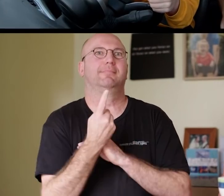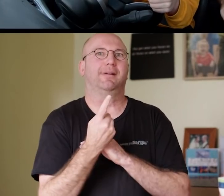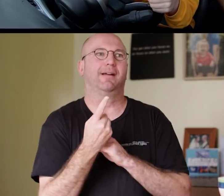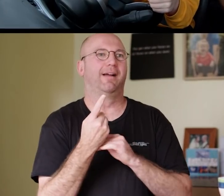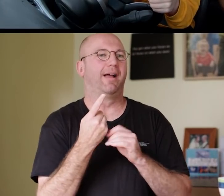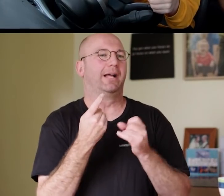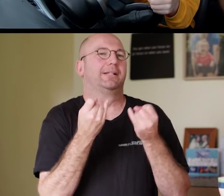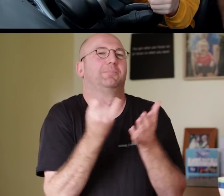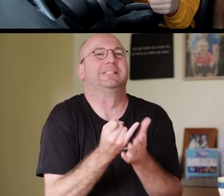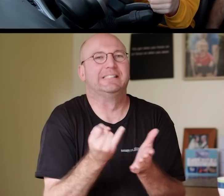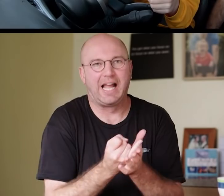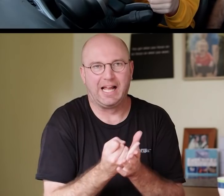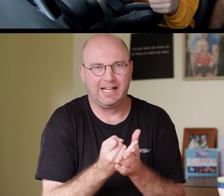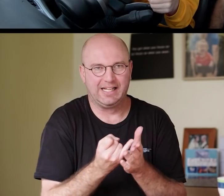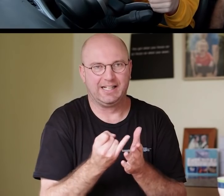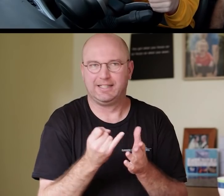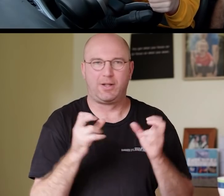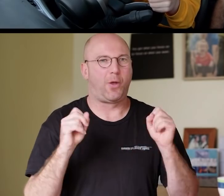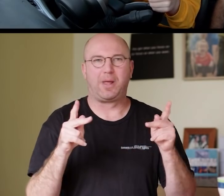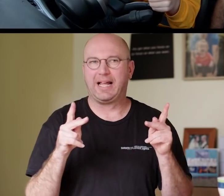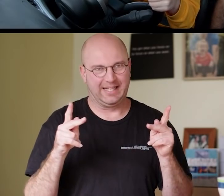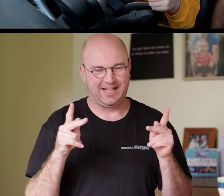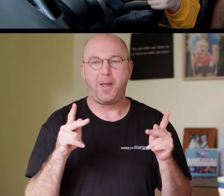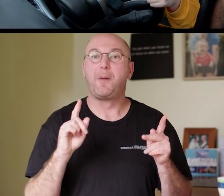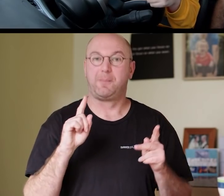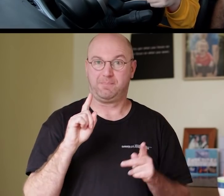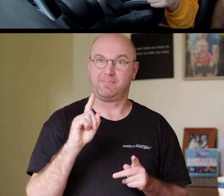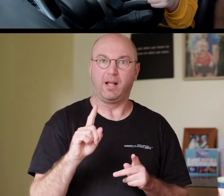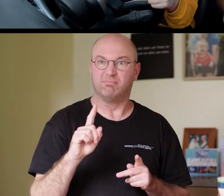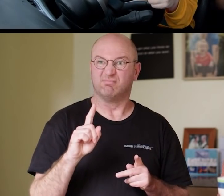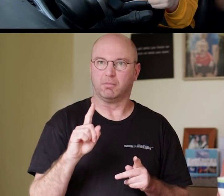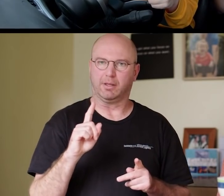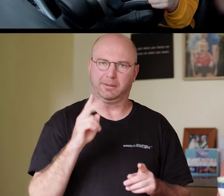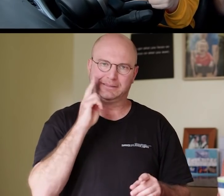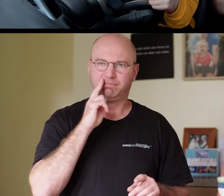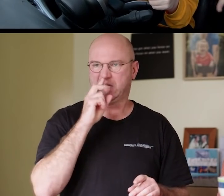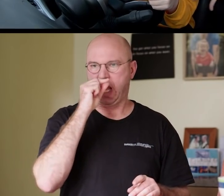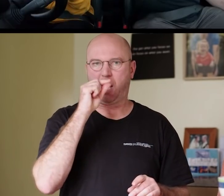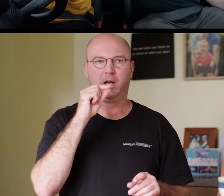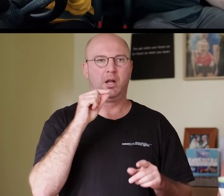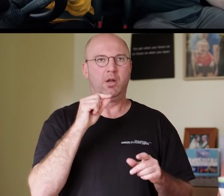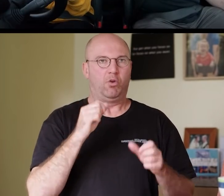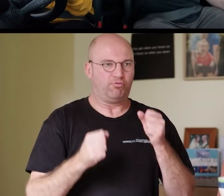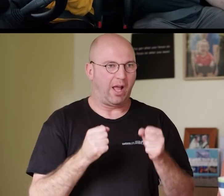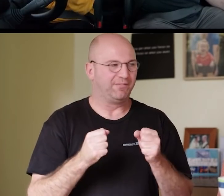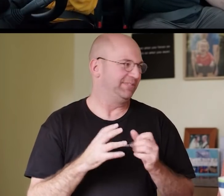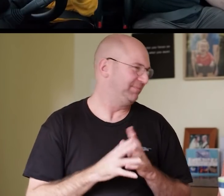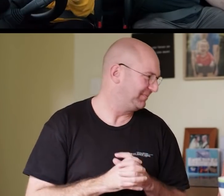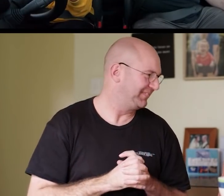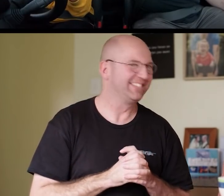course we can. I mean, we're not perfect drivers. Just like anybody, mistakes can happen.